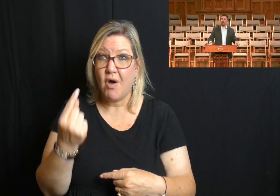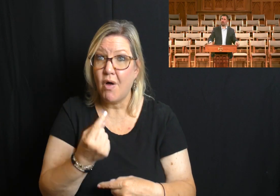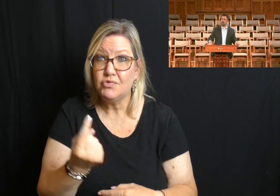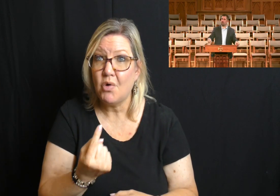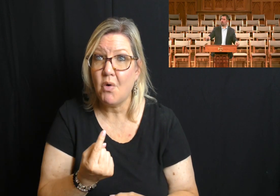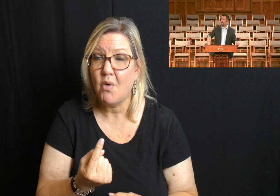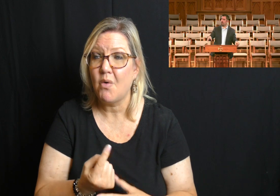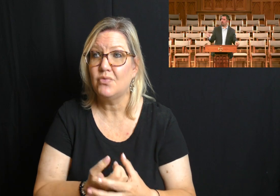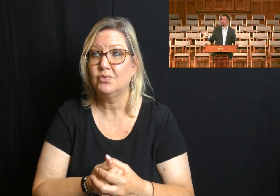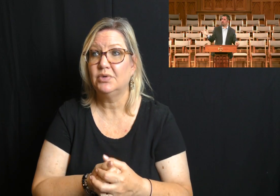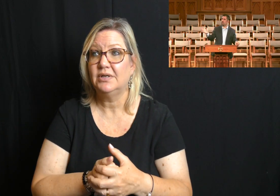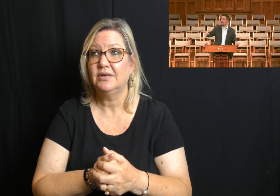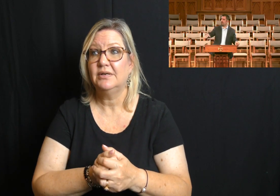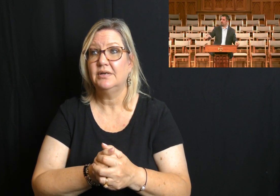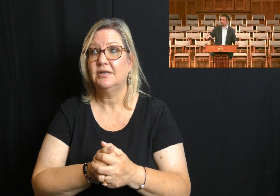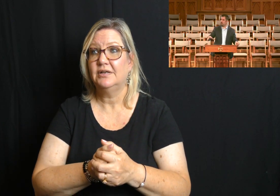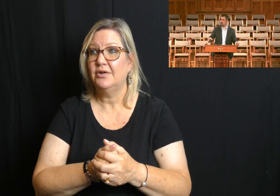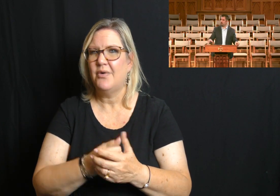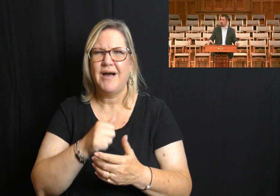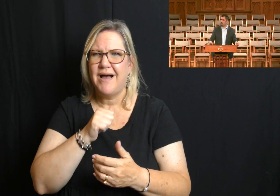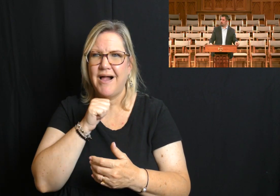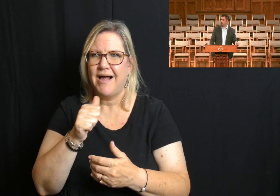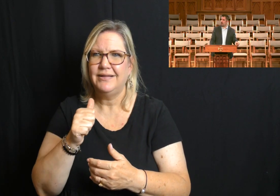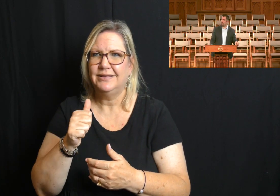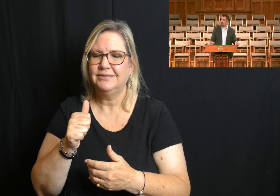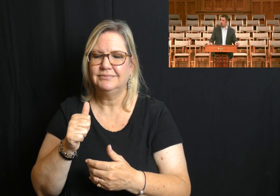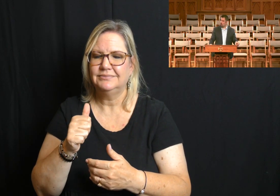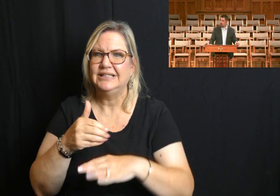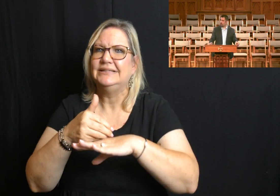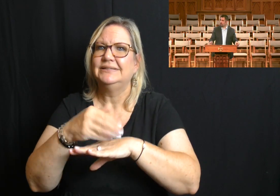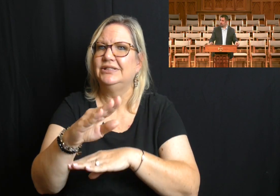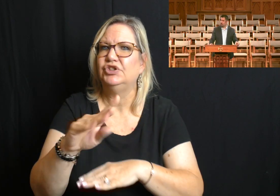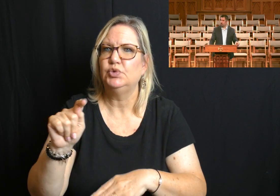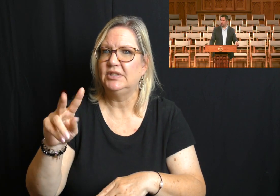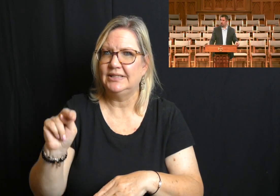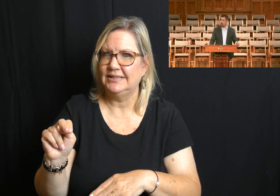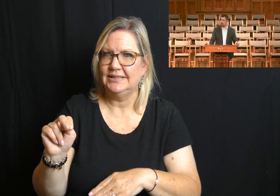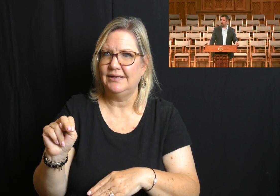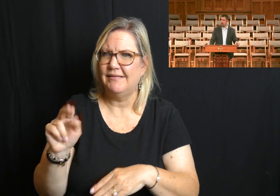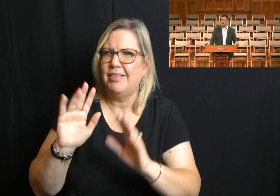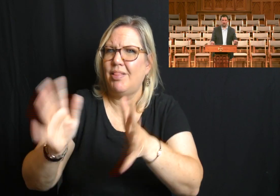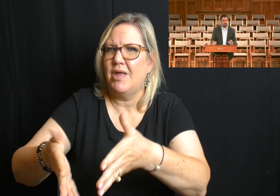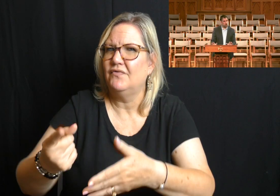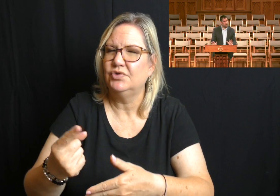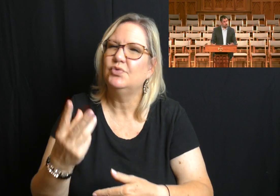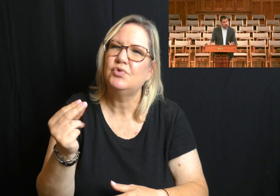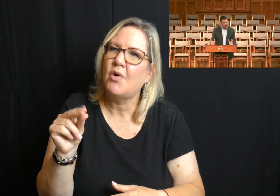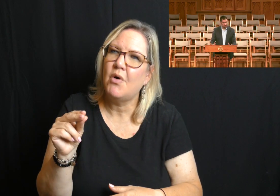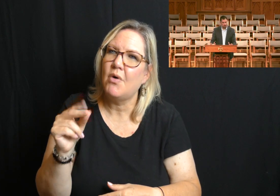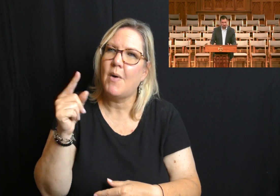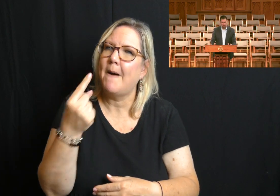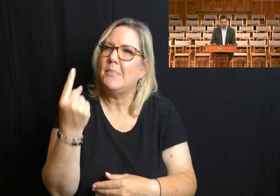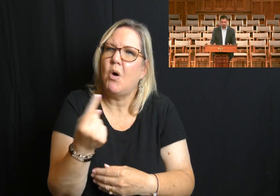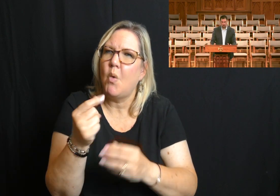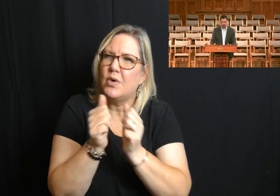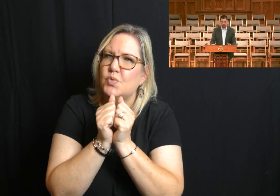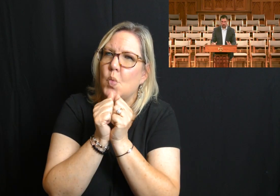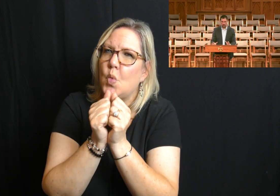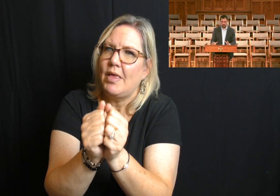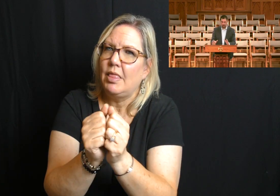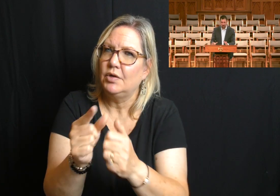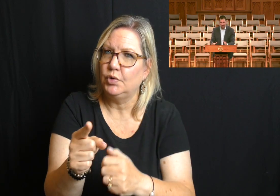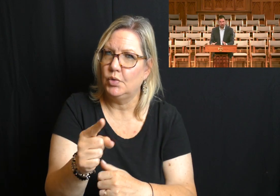I did not just bring you and then just left you. I am always with you. And it's that promise that we have to remember this